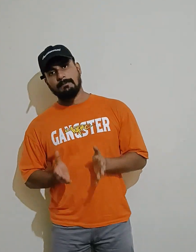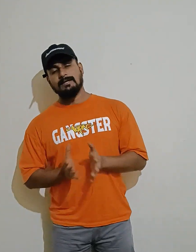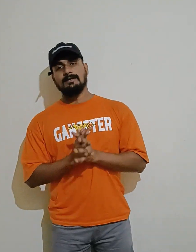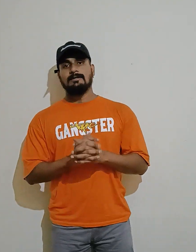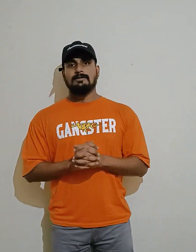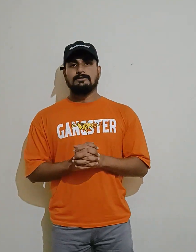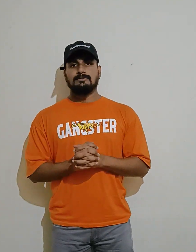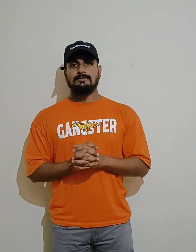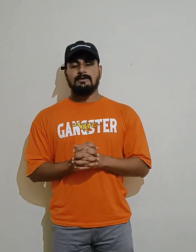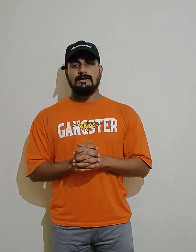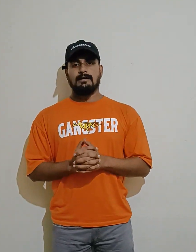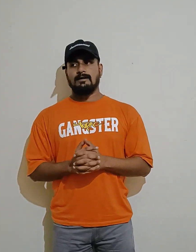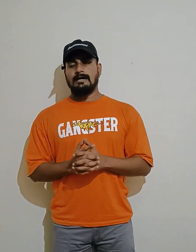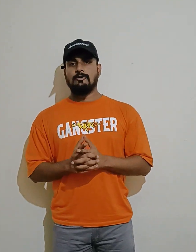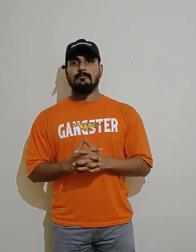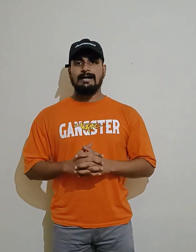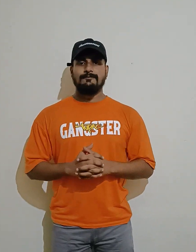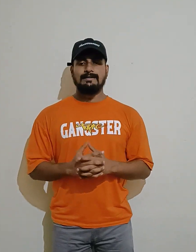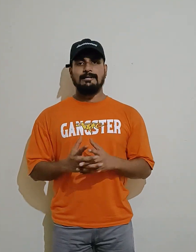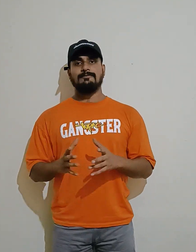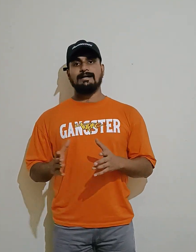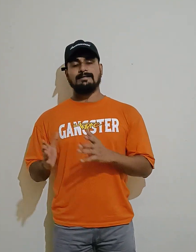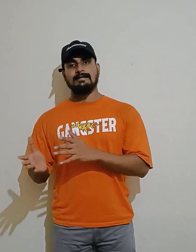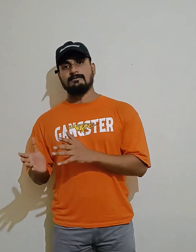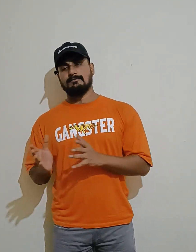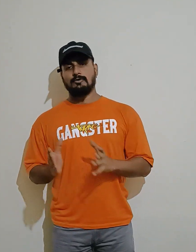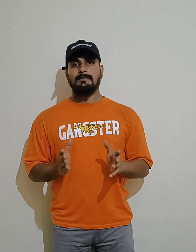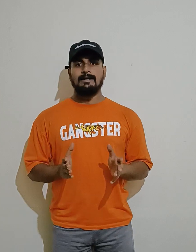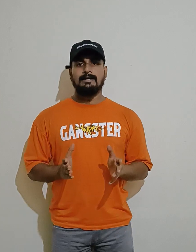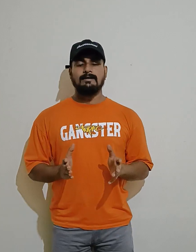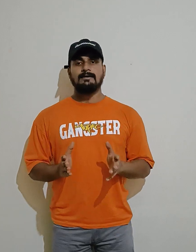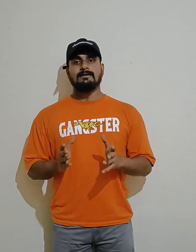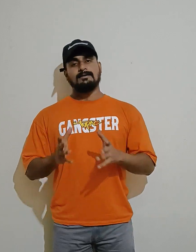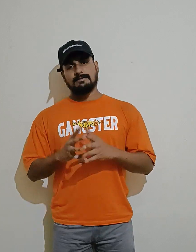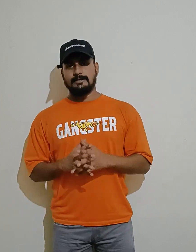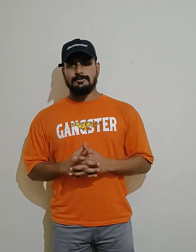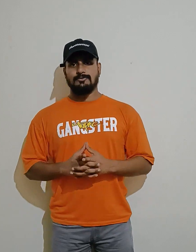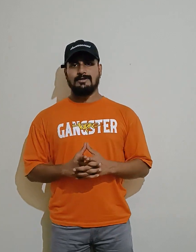topic. I hope I have clarified that properly. Thank you.